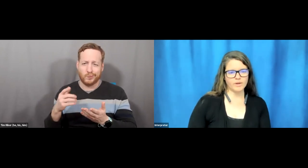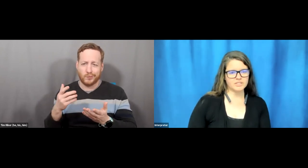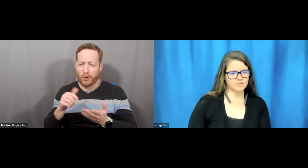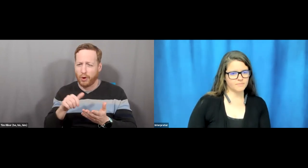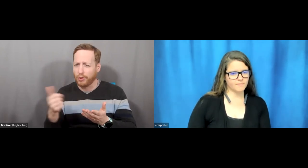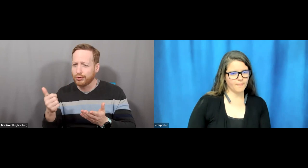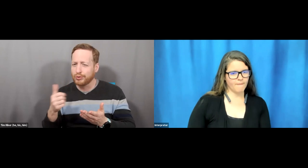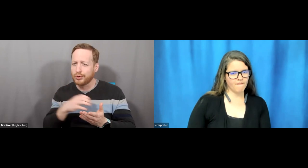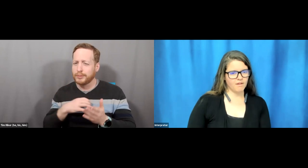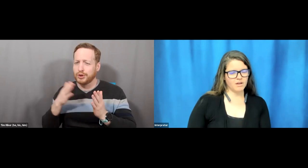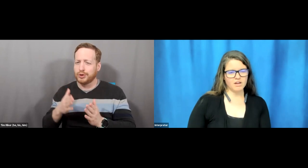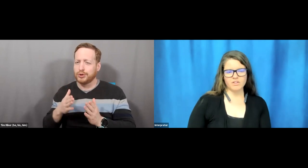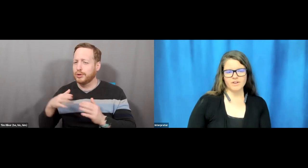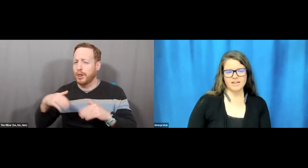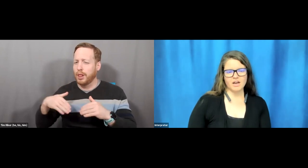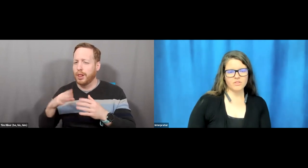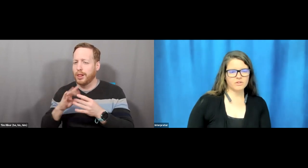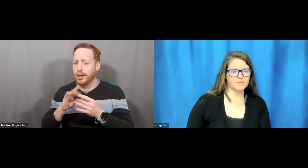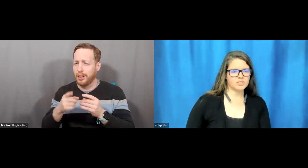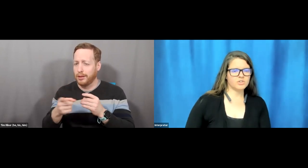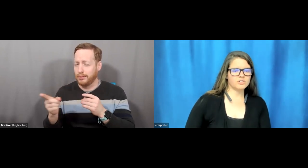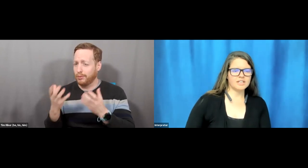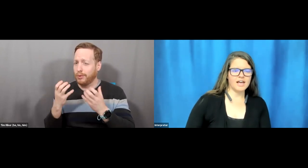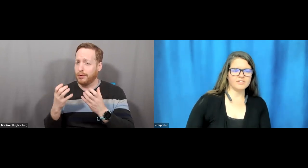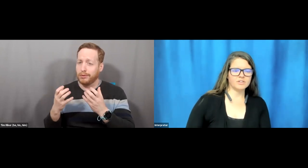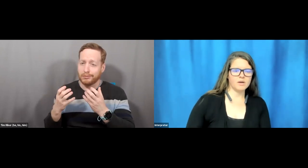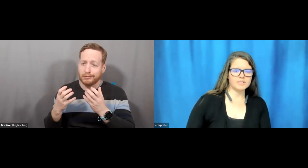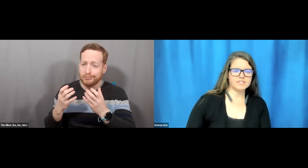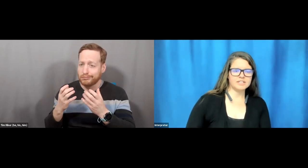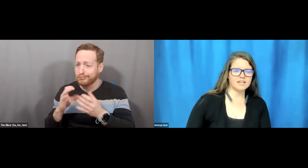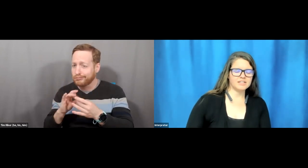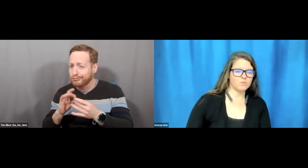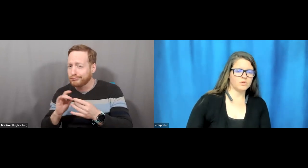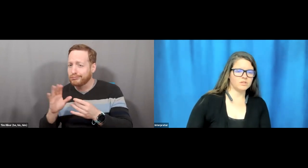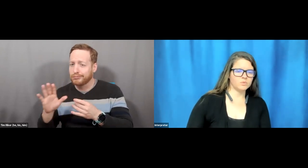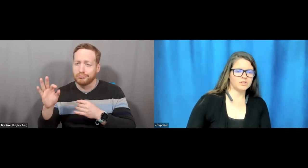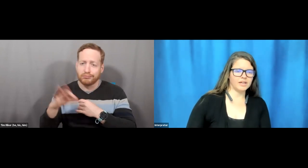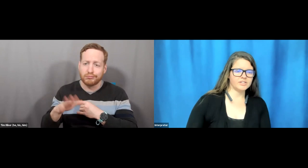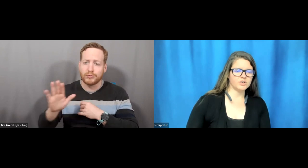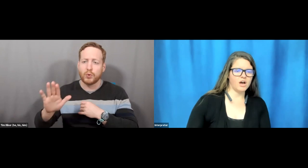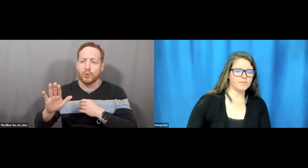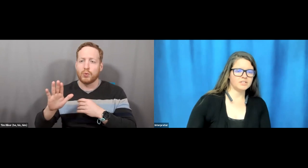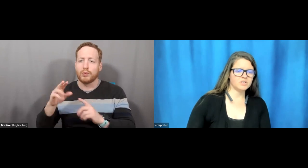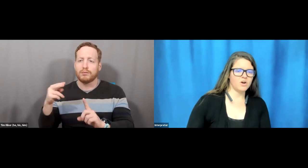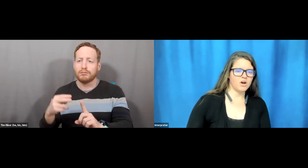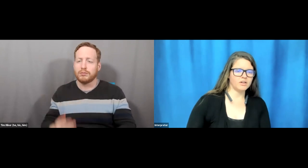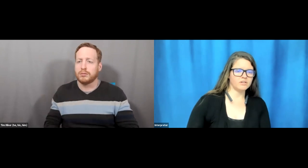point. Are there any other commissioners that haven't commented yet that would like to comment on